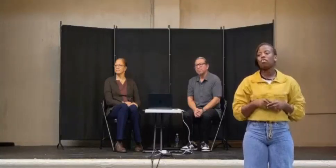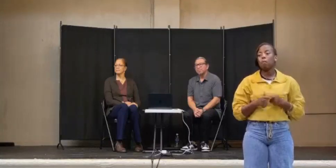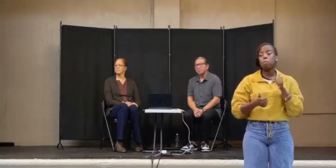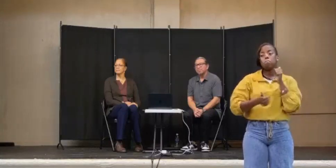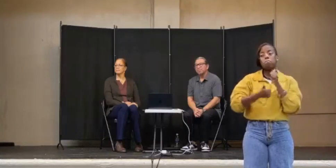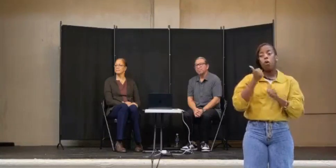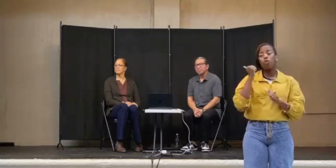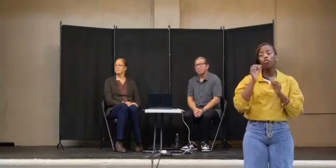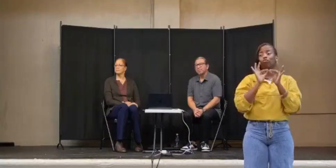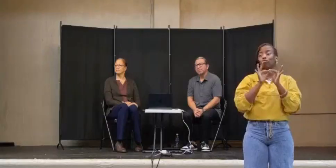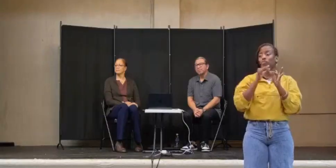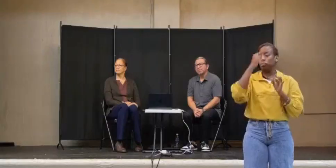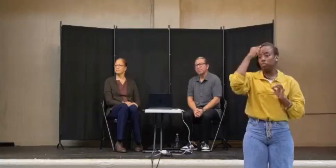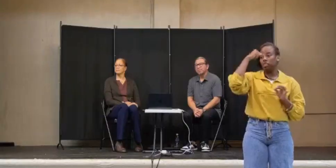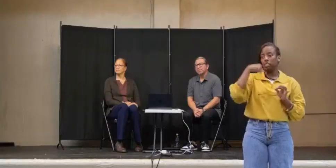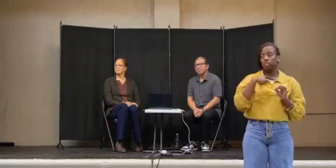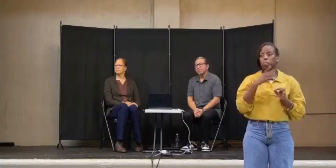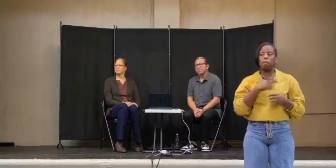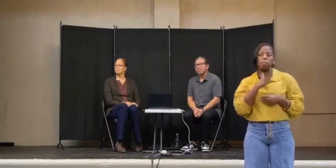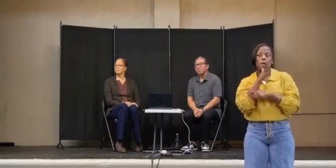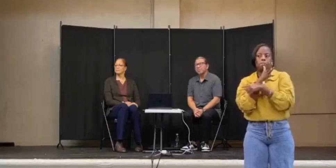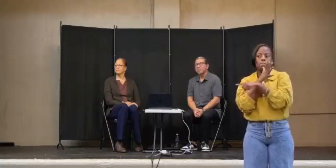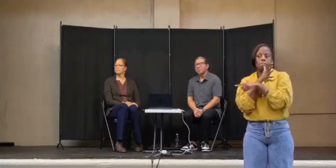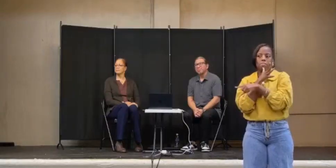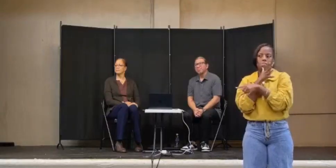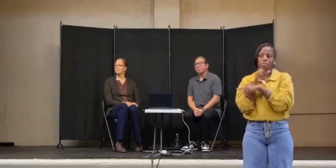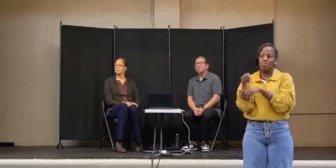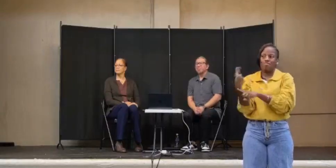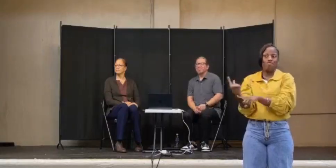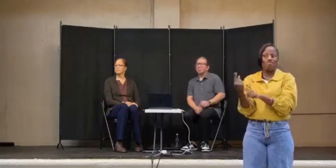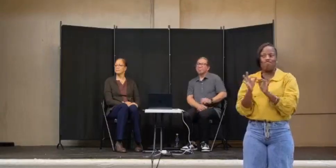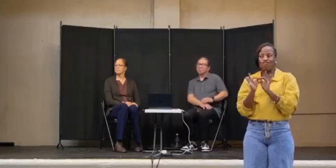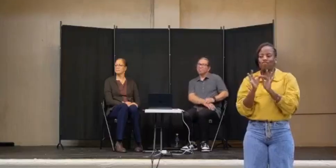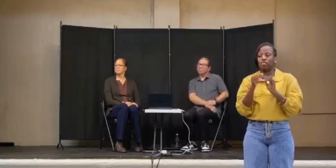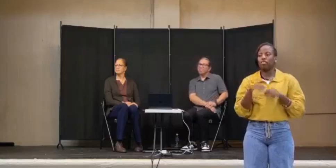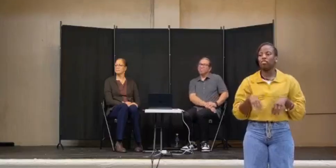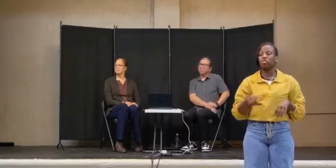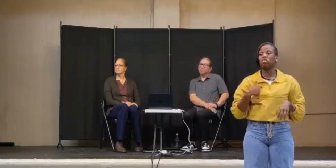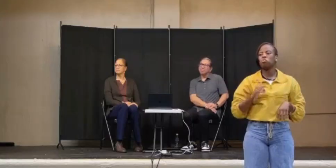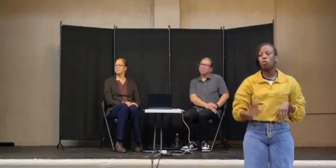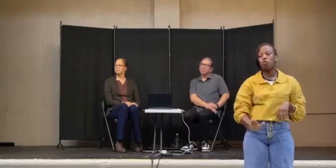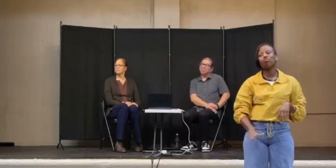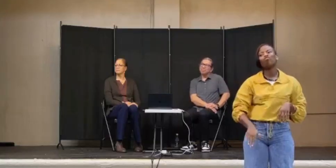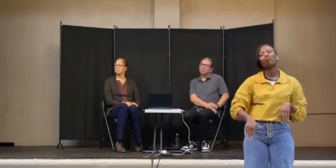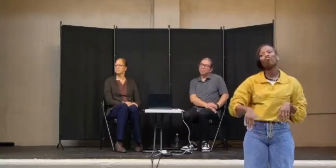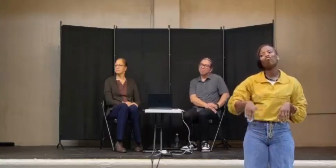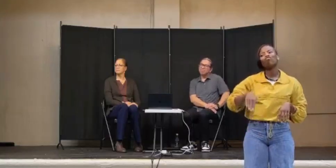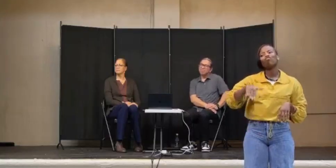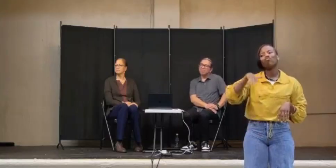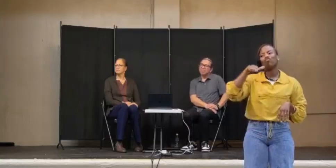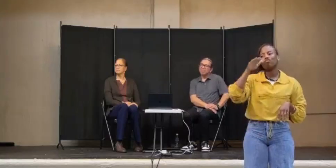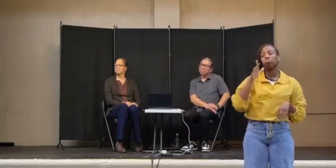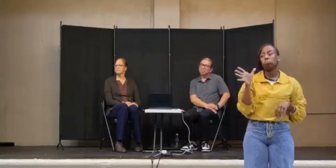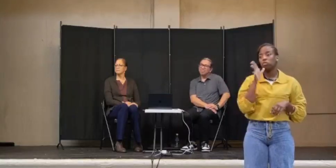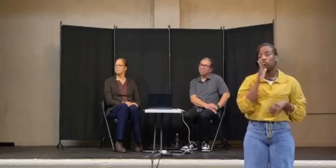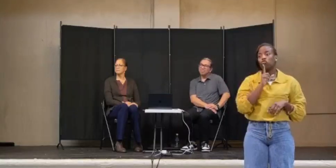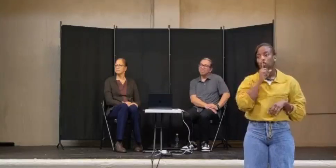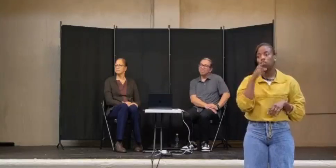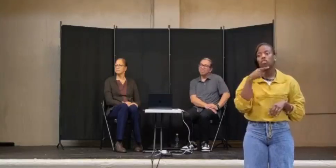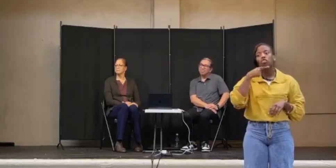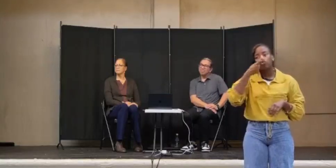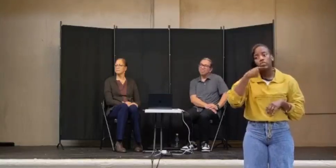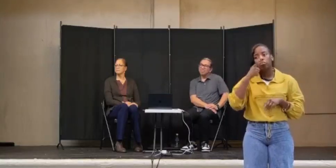only deaf person in my all-hearing family. My mom was able to interpret for me. She's the only one with any sort of sign language